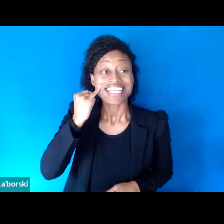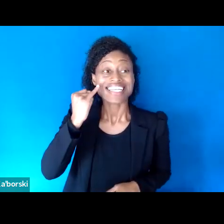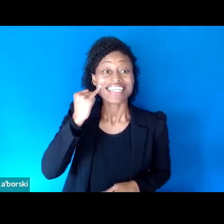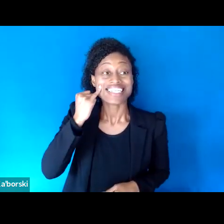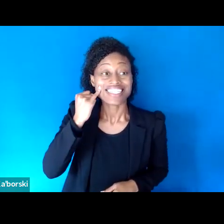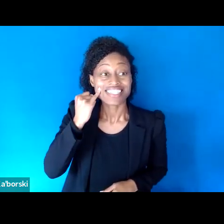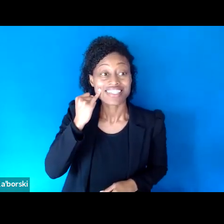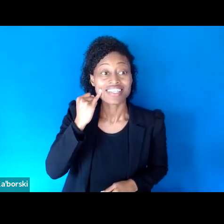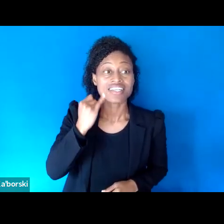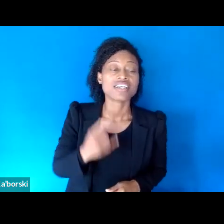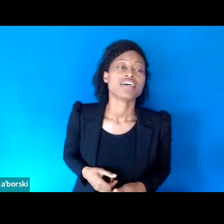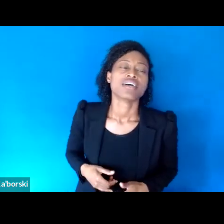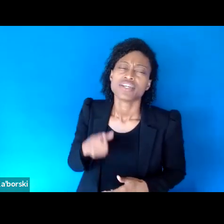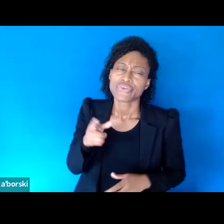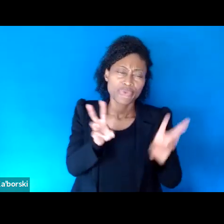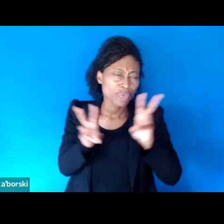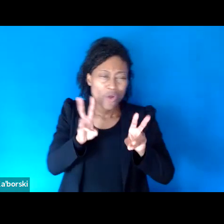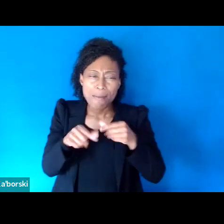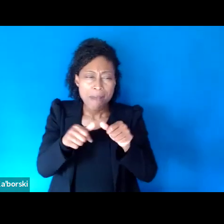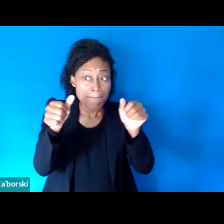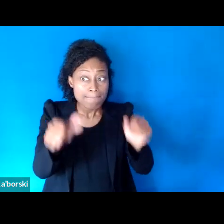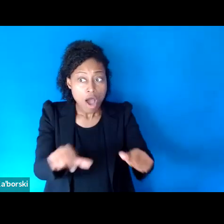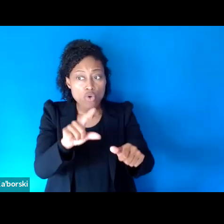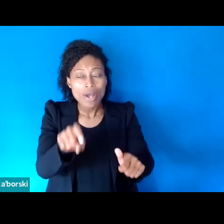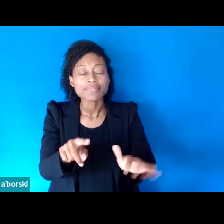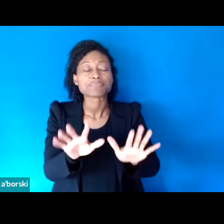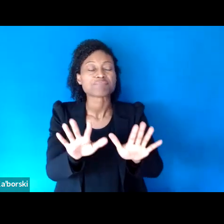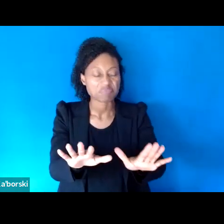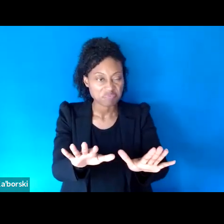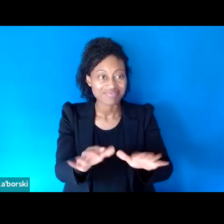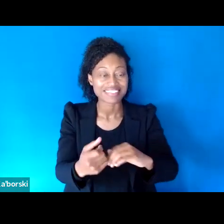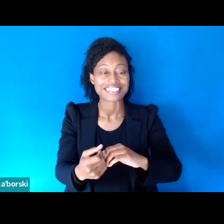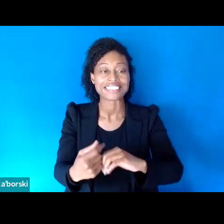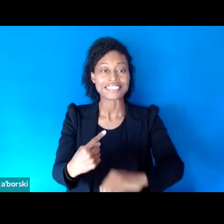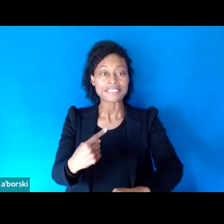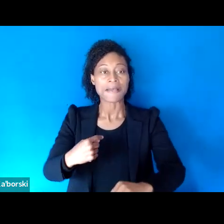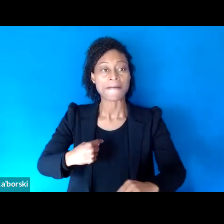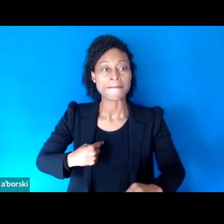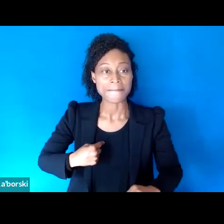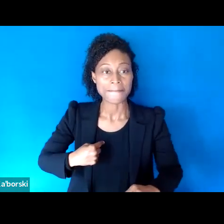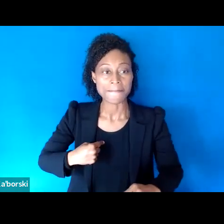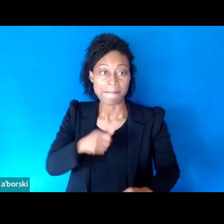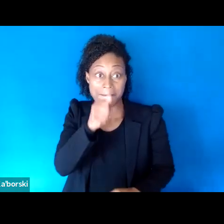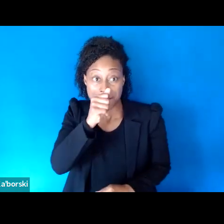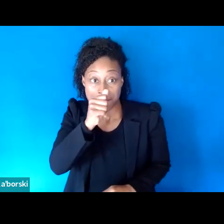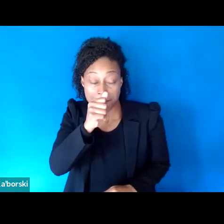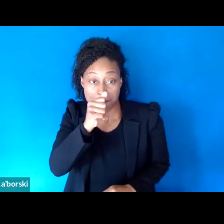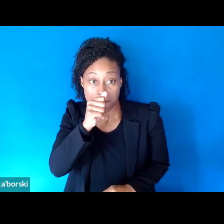are worried about posting a question, you can send it to me